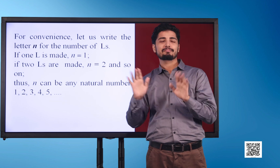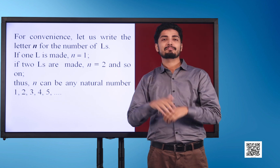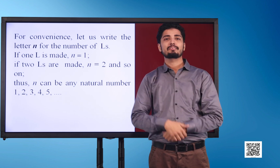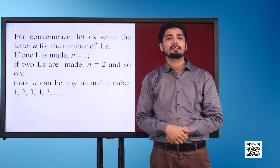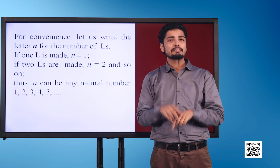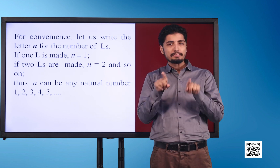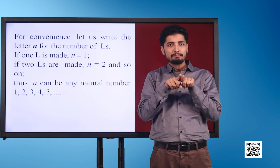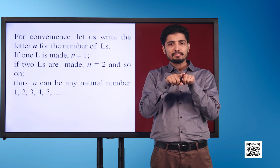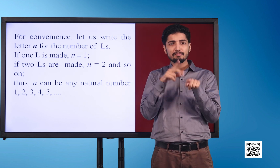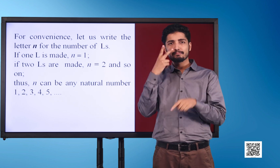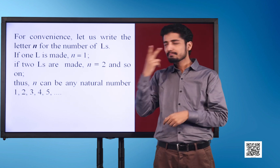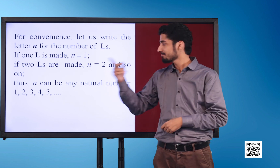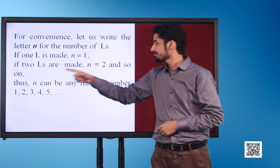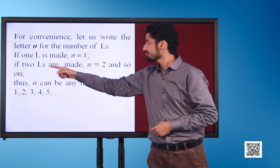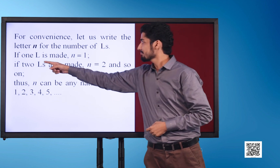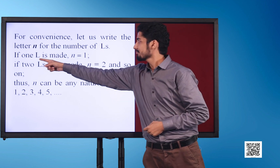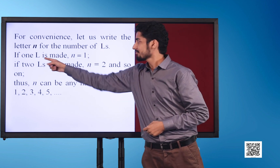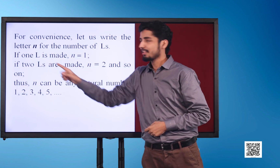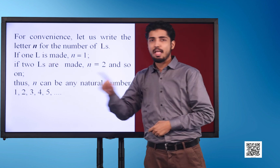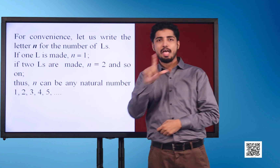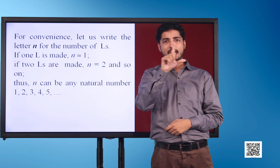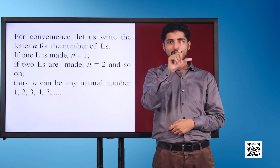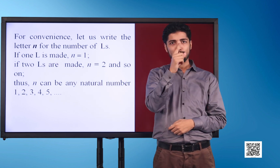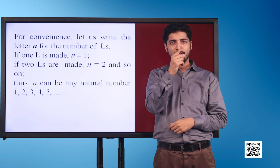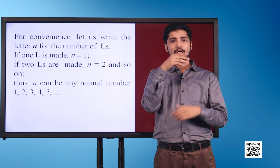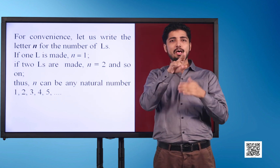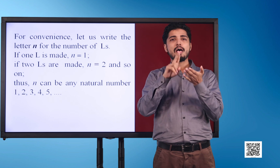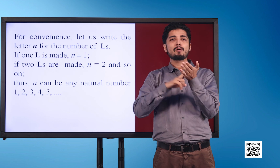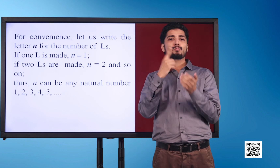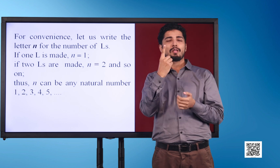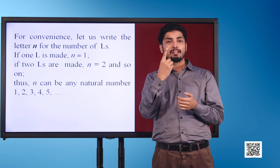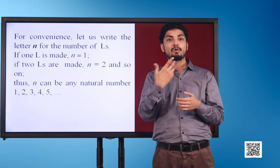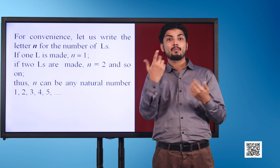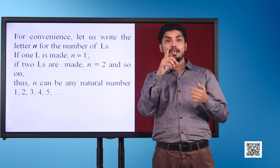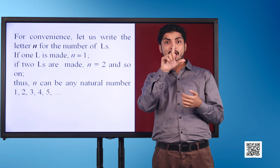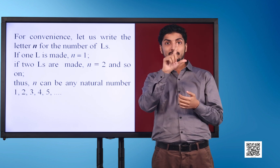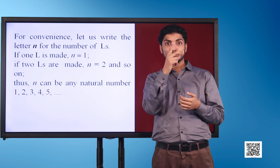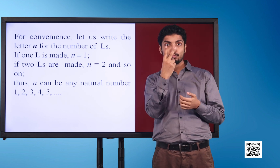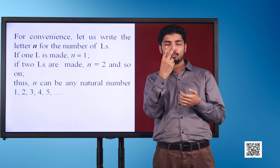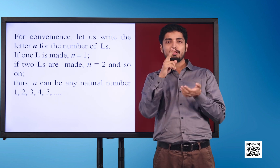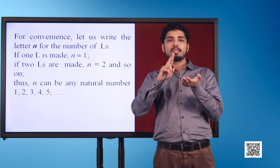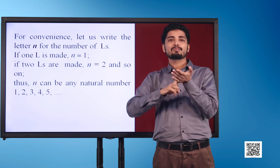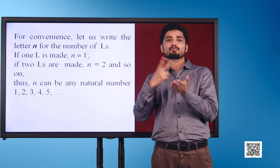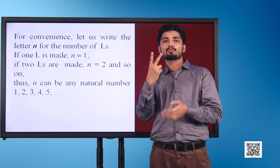and so on. Thus, N can be any natural number, 1, 2, 3, 4, 5,